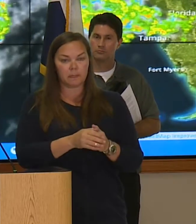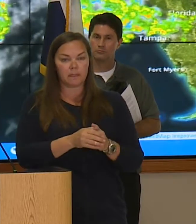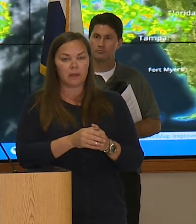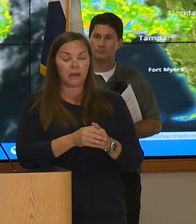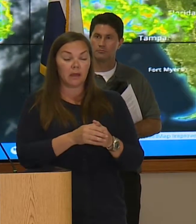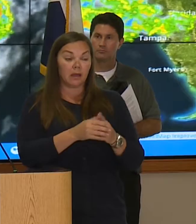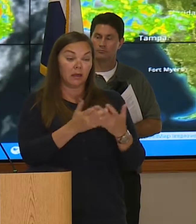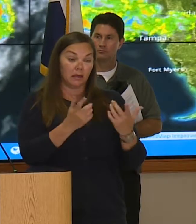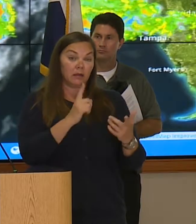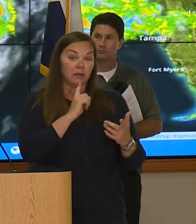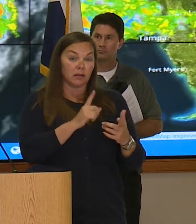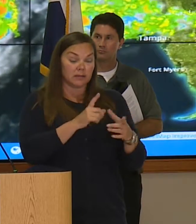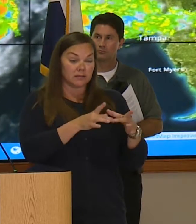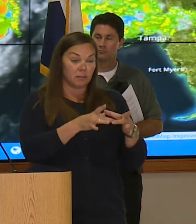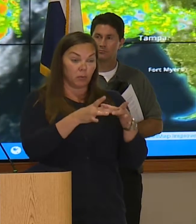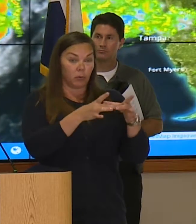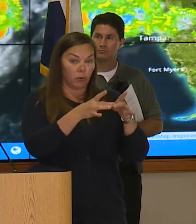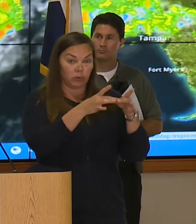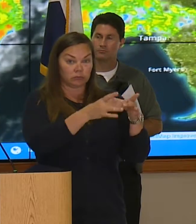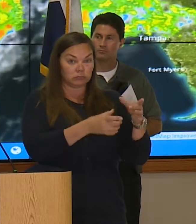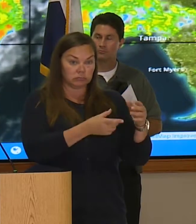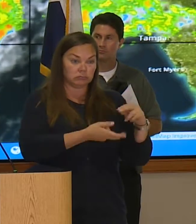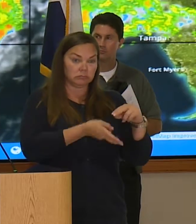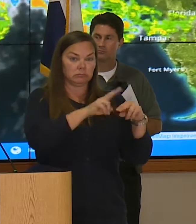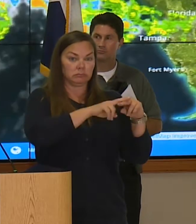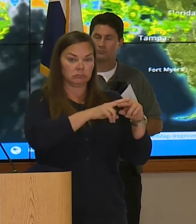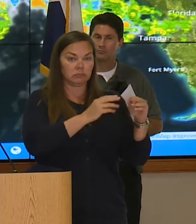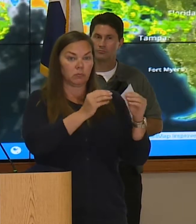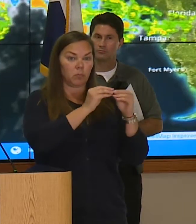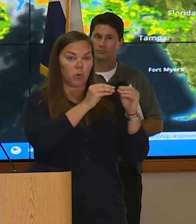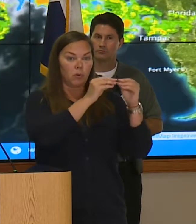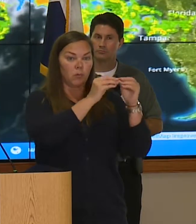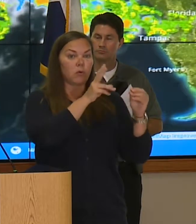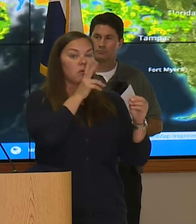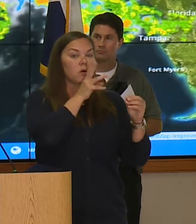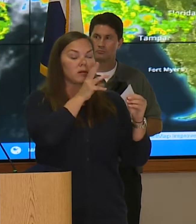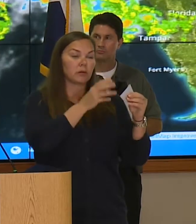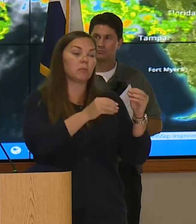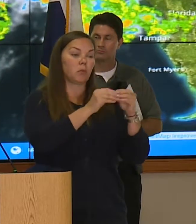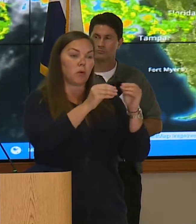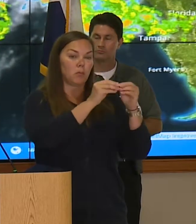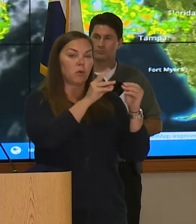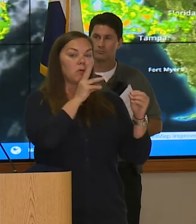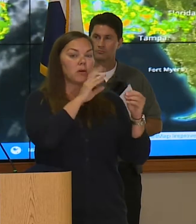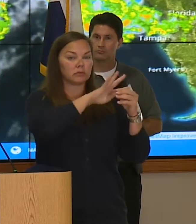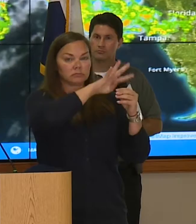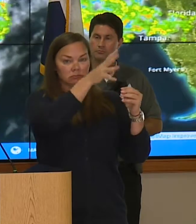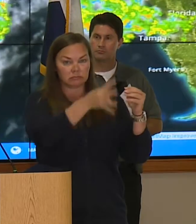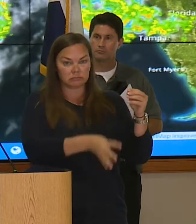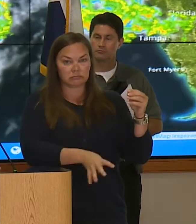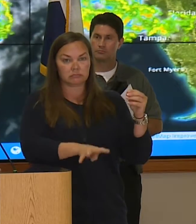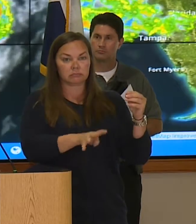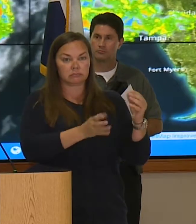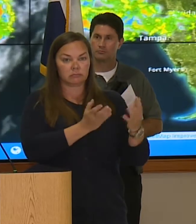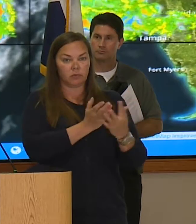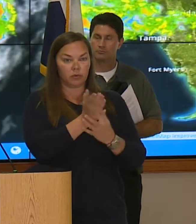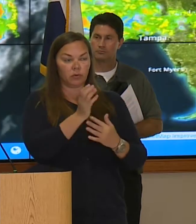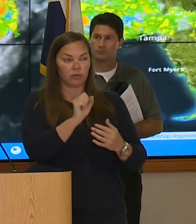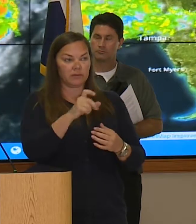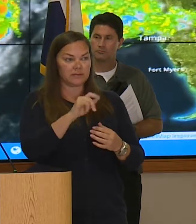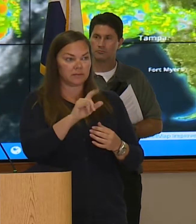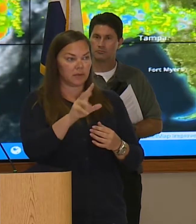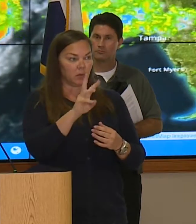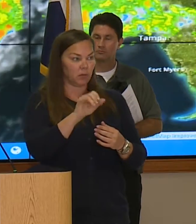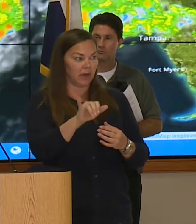the pool continues to rise, more and more water will begin to flow out of Addicks Reservoir through the spillway